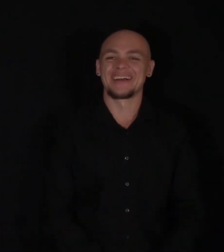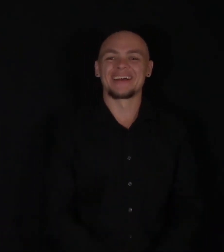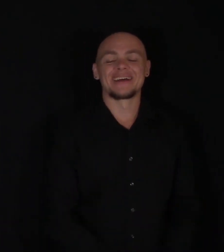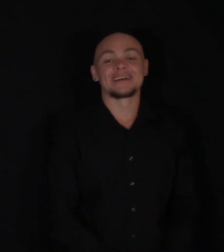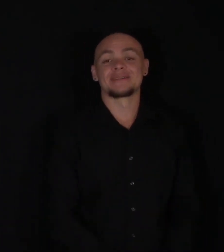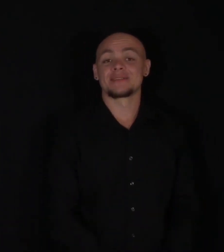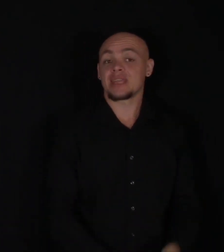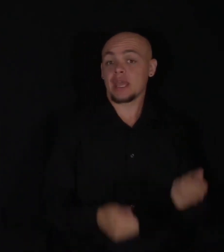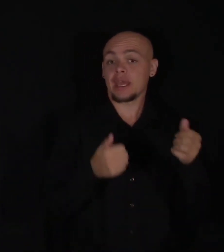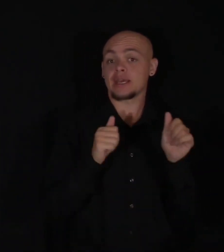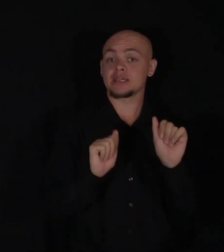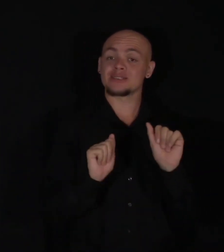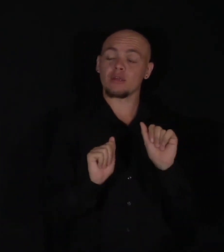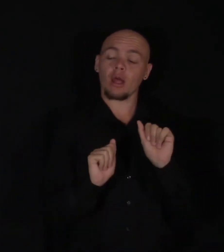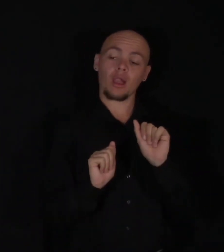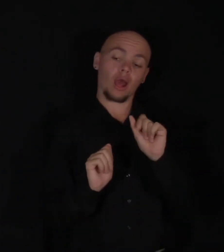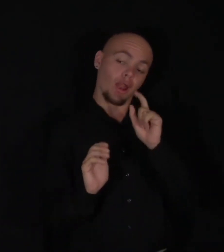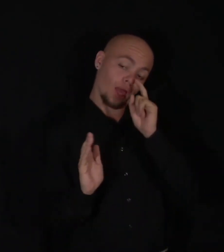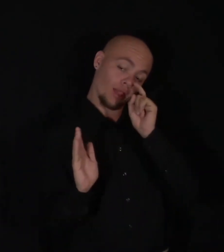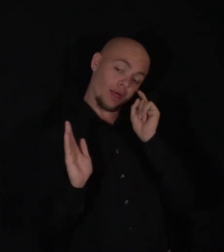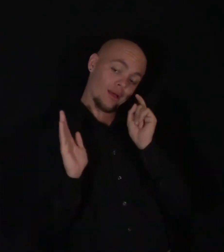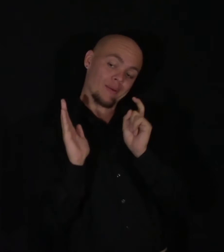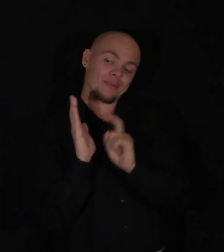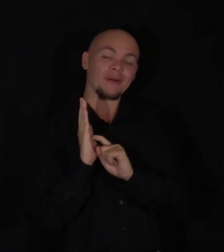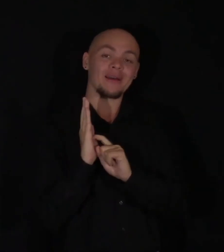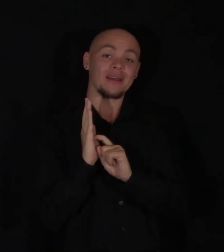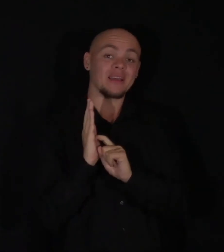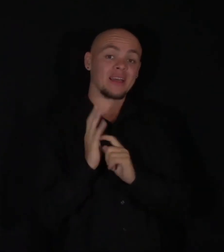He's trying to pecker her and get her pregnant.